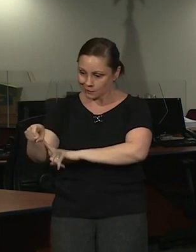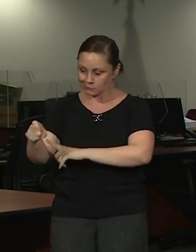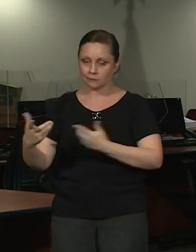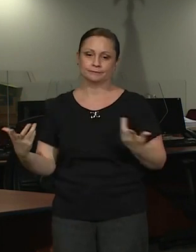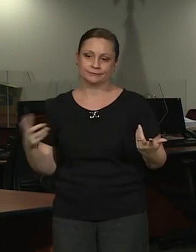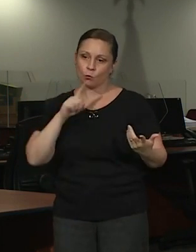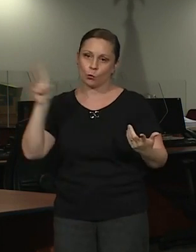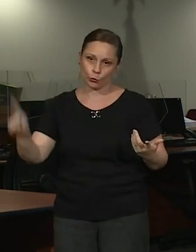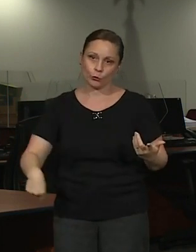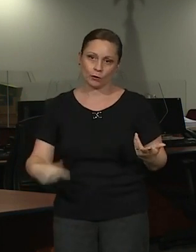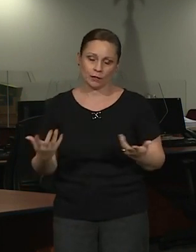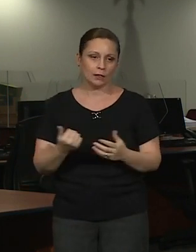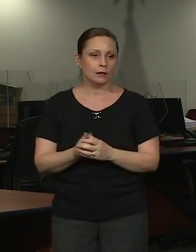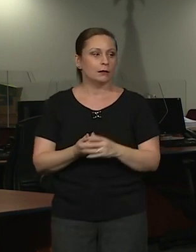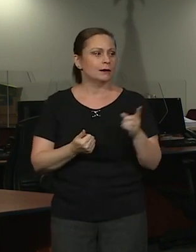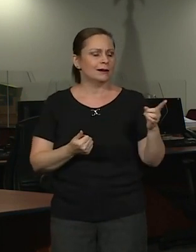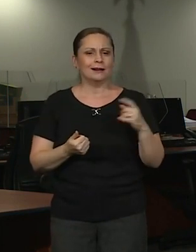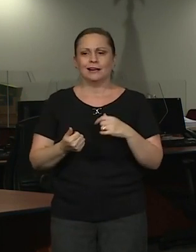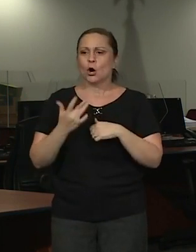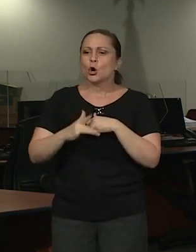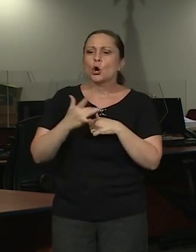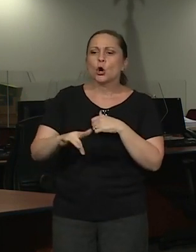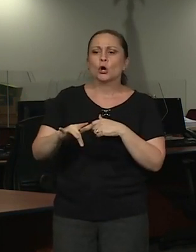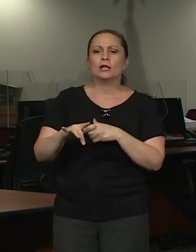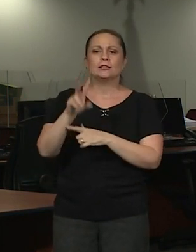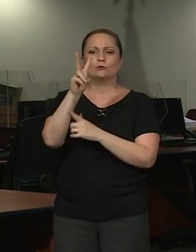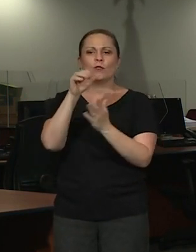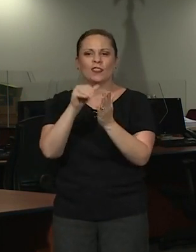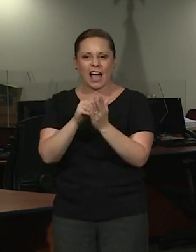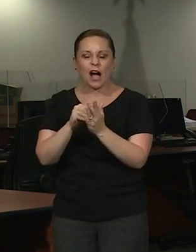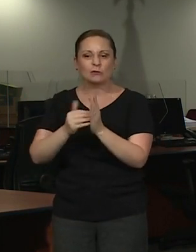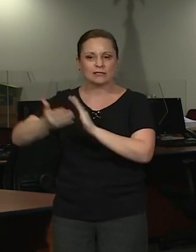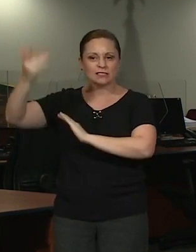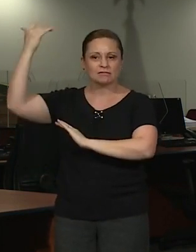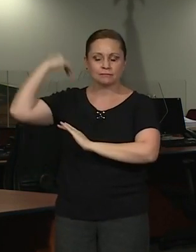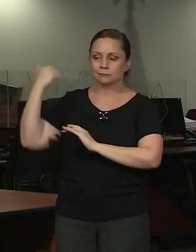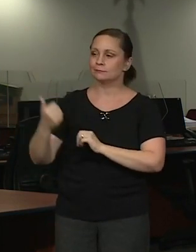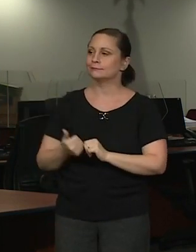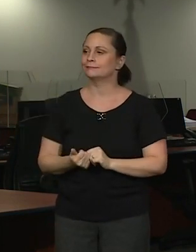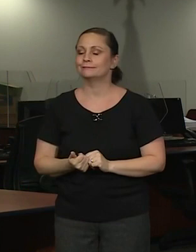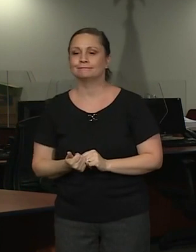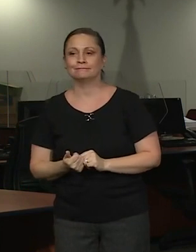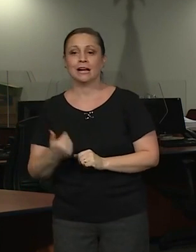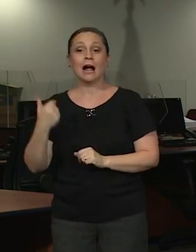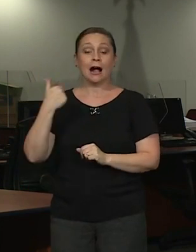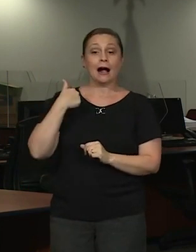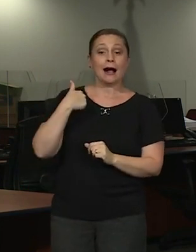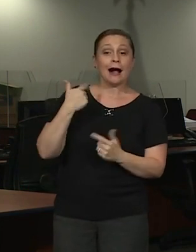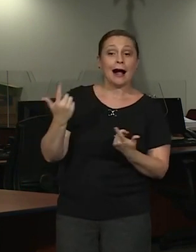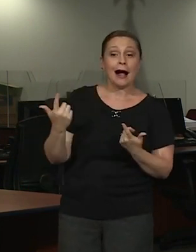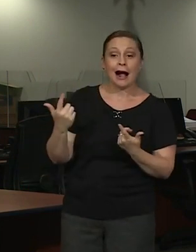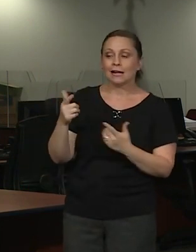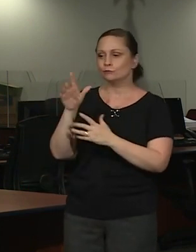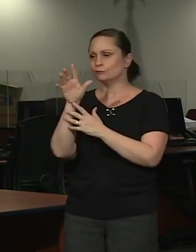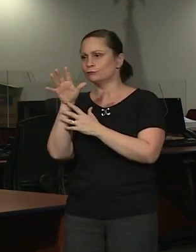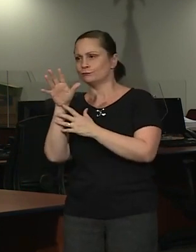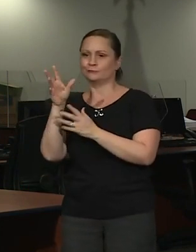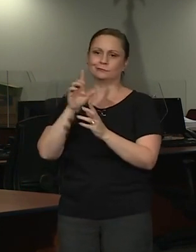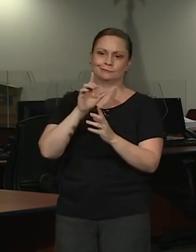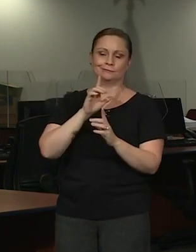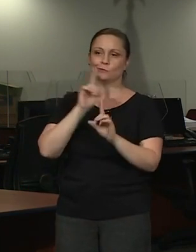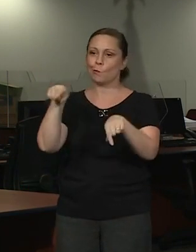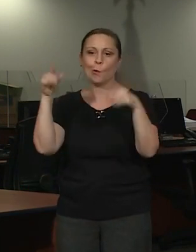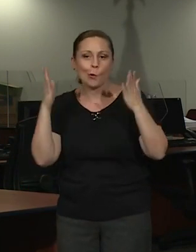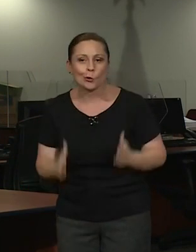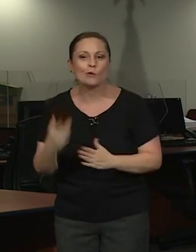the early 2000s, I covered the years-long debate over mandatory seat belts in the General Assembly. We heard the